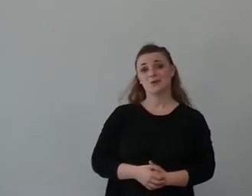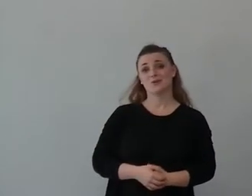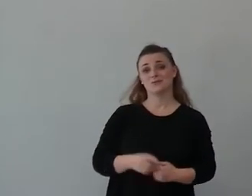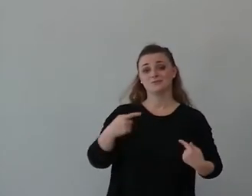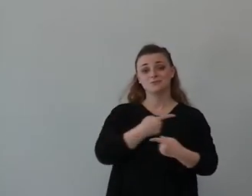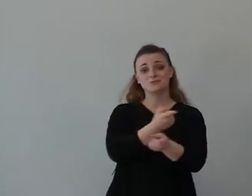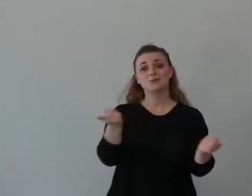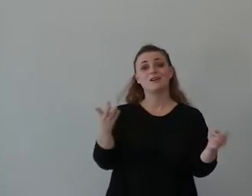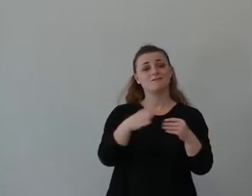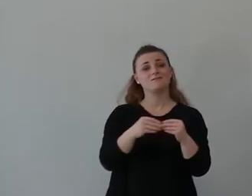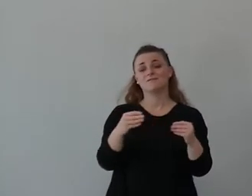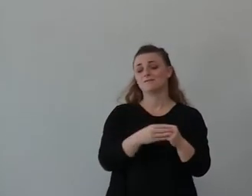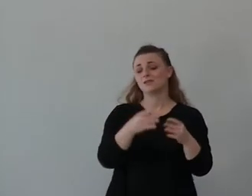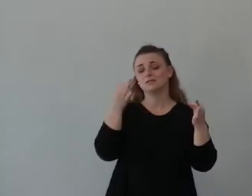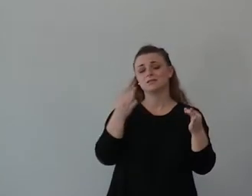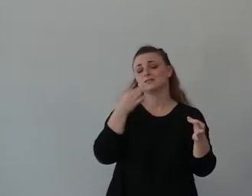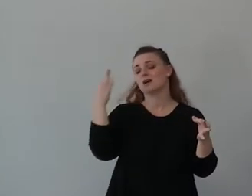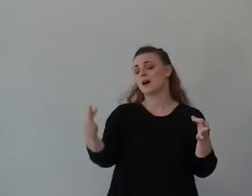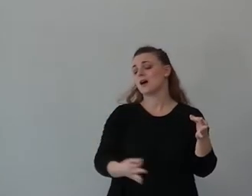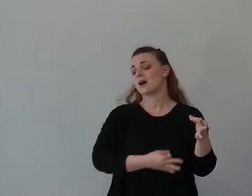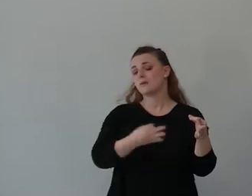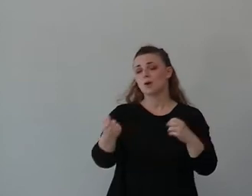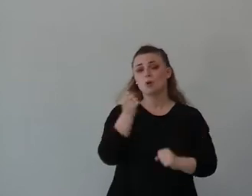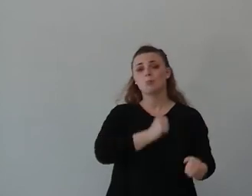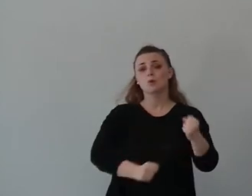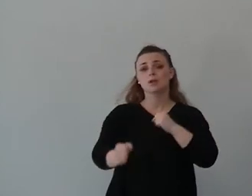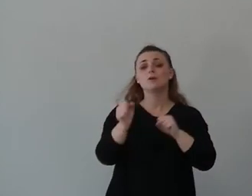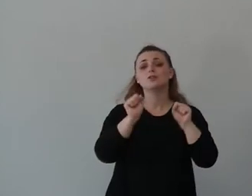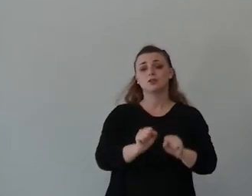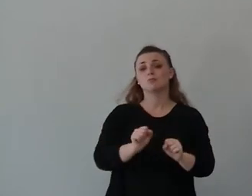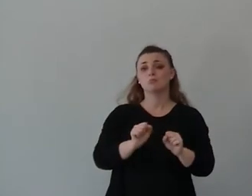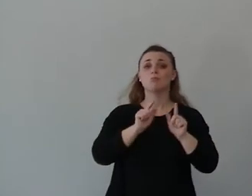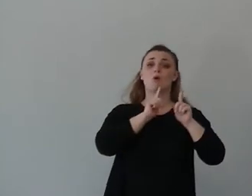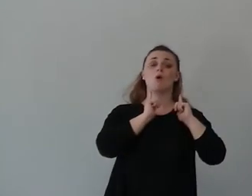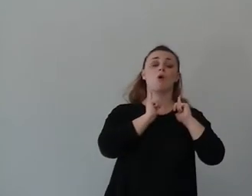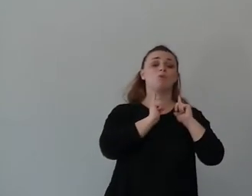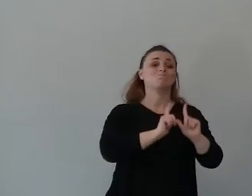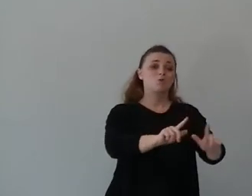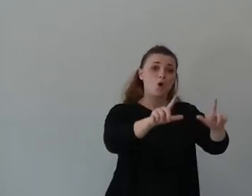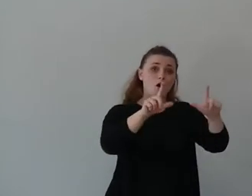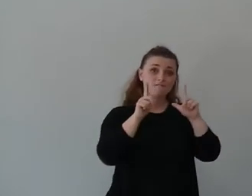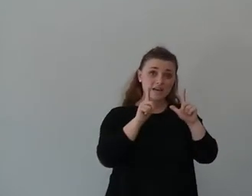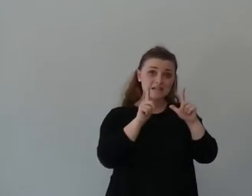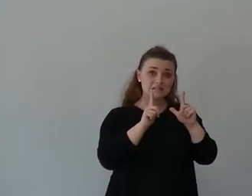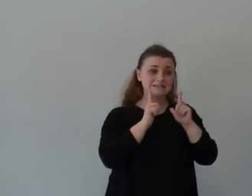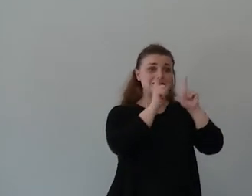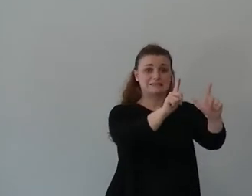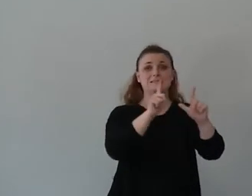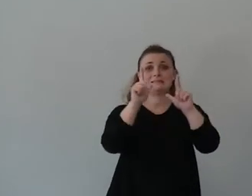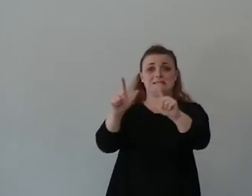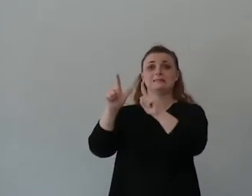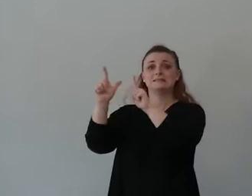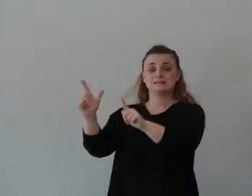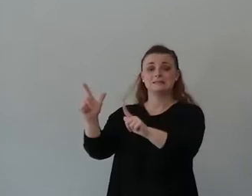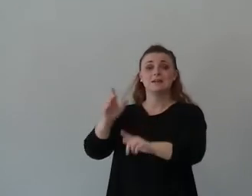che irritano gli altri. But the fact is God gave us this command to love one another. Ma il fatto rimane che Dio ci ha dato questo comando